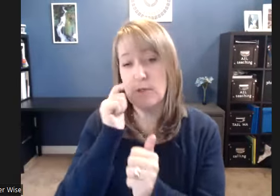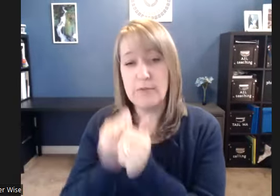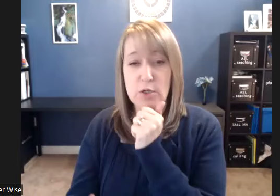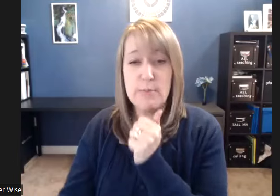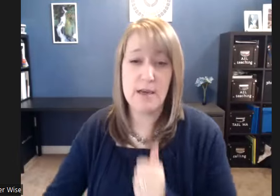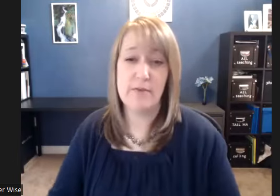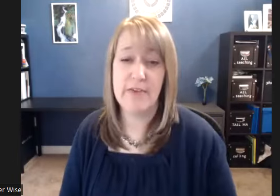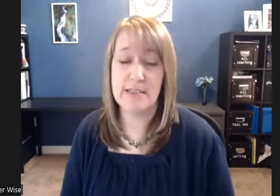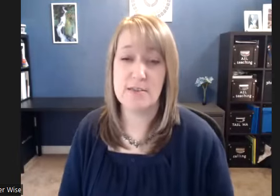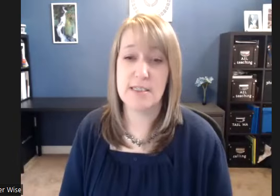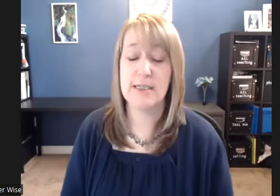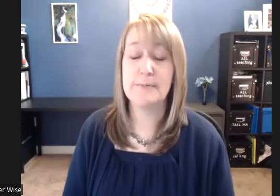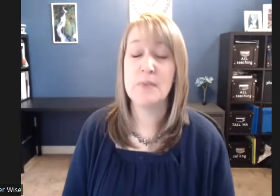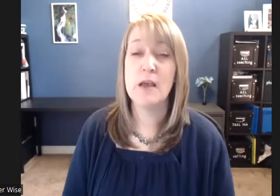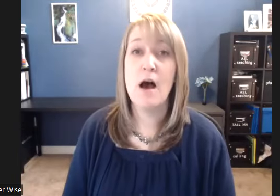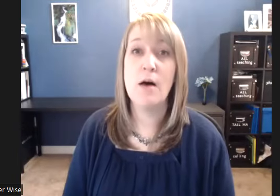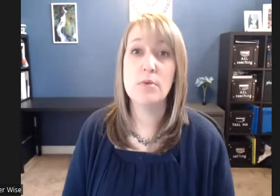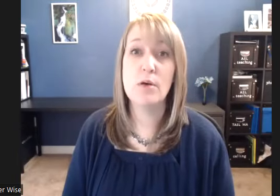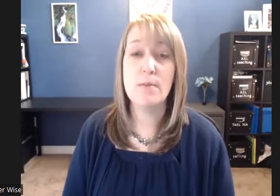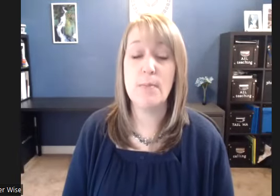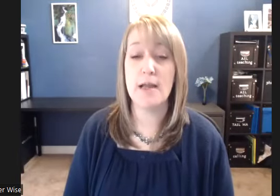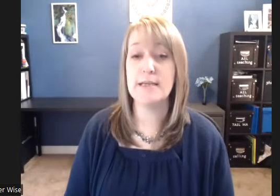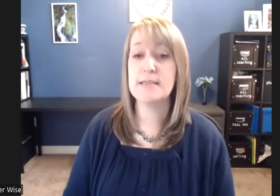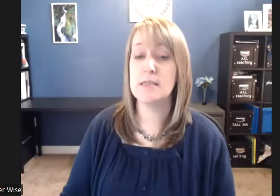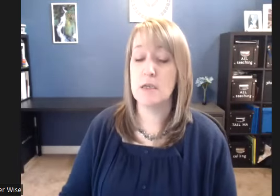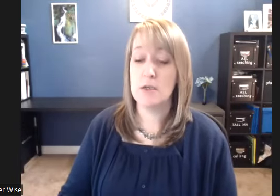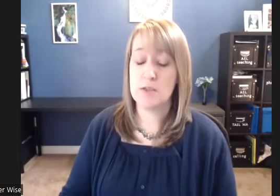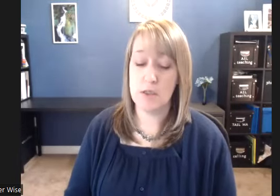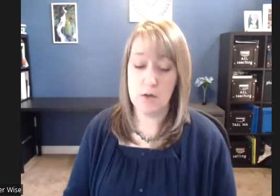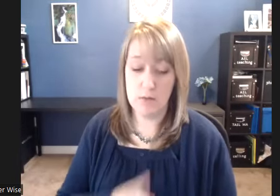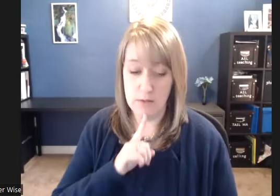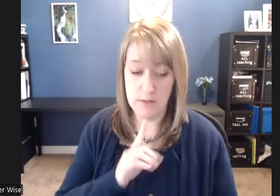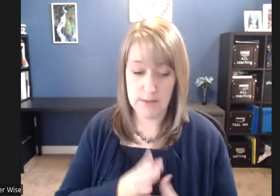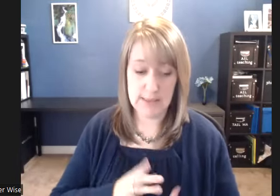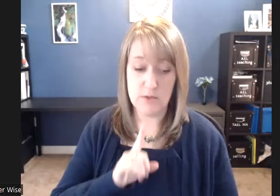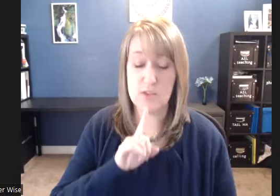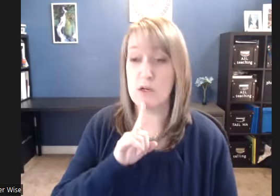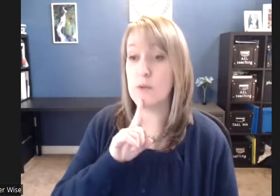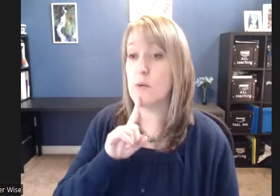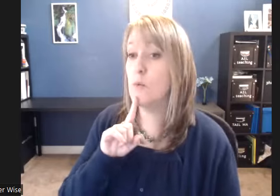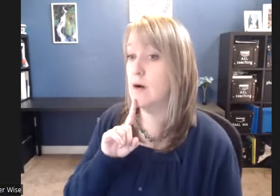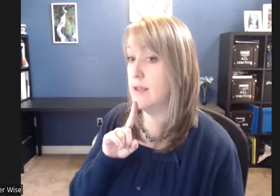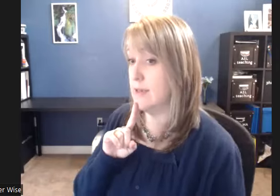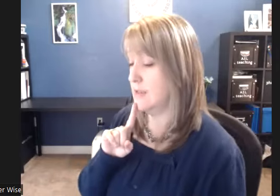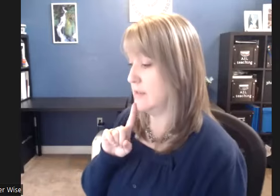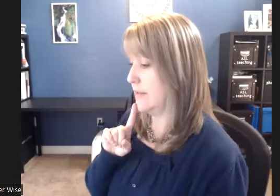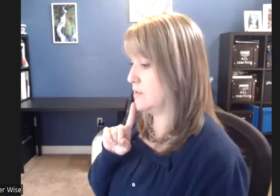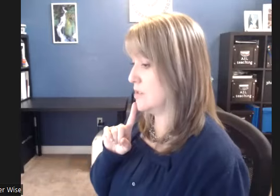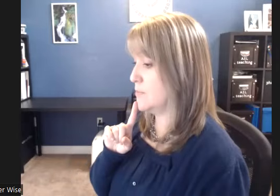Whatever your mean face looks like. Humble or modest. So let's see, you start with a 1 hand shape on